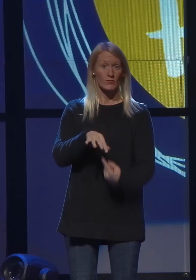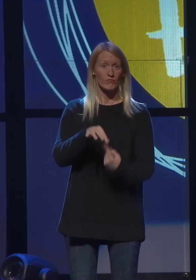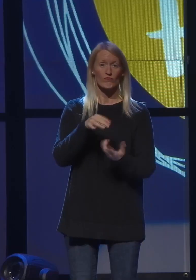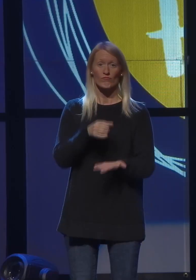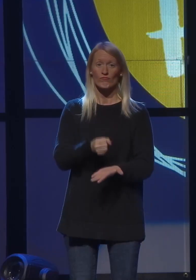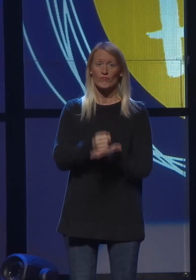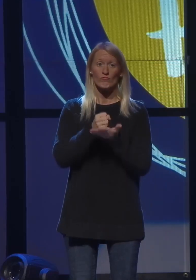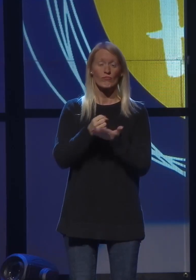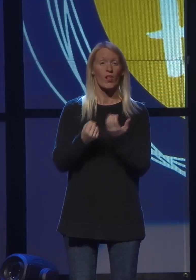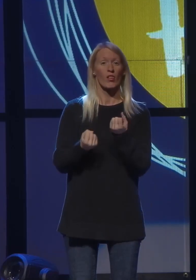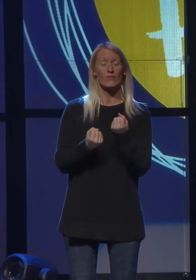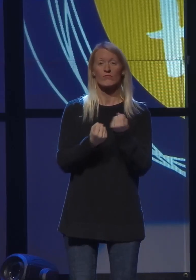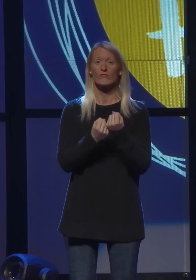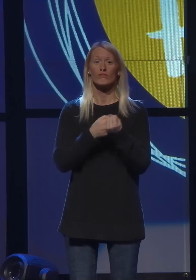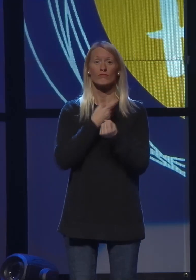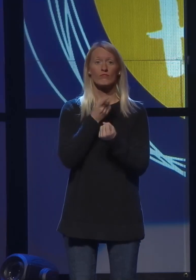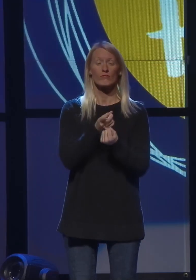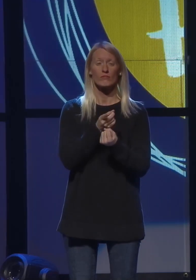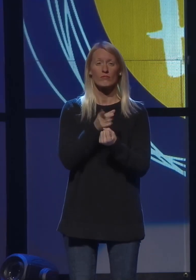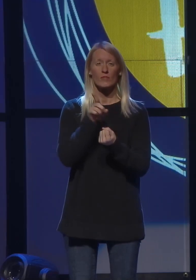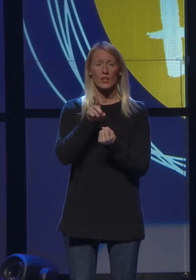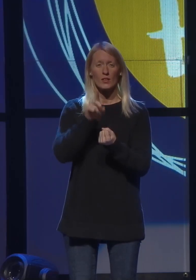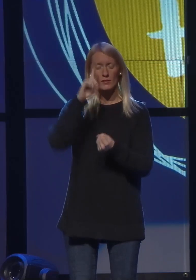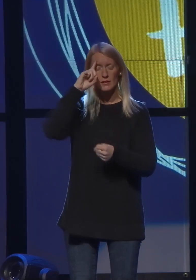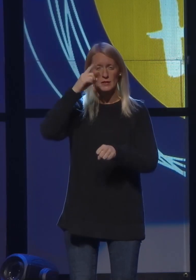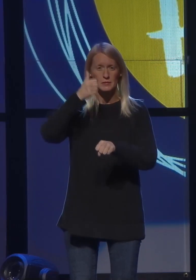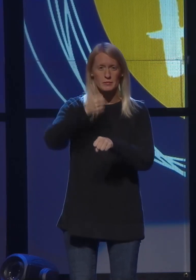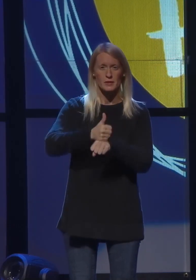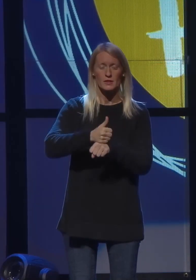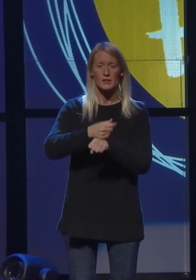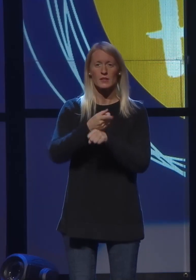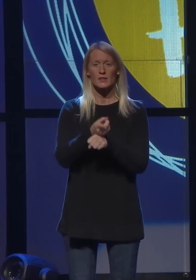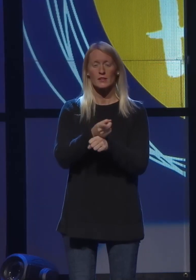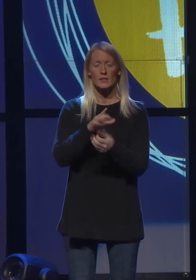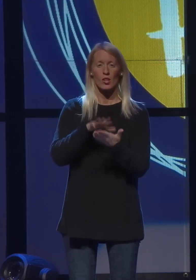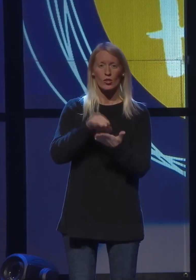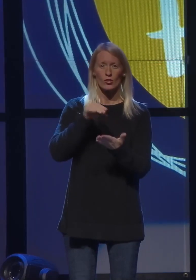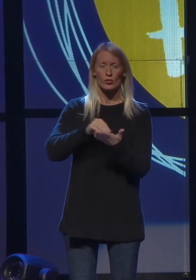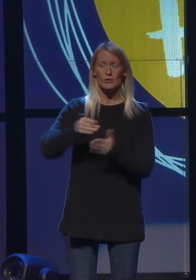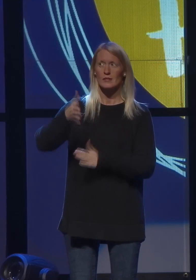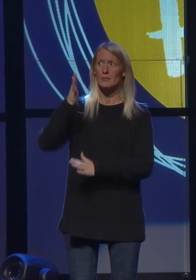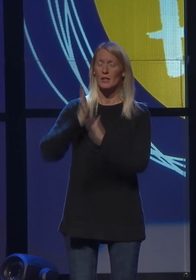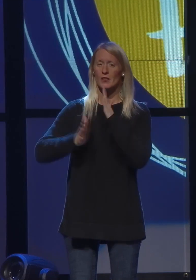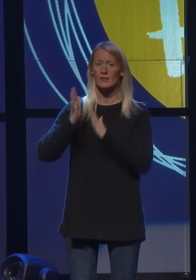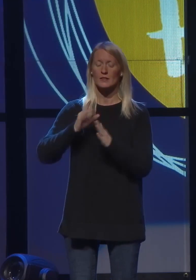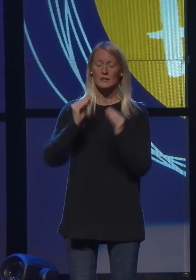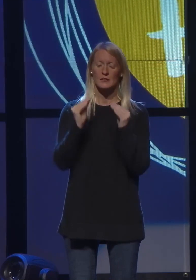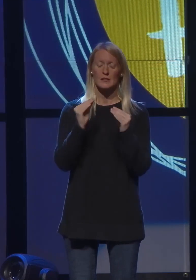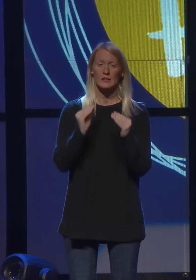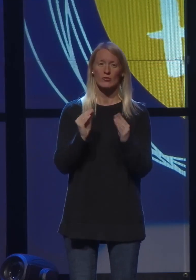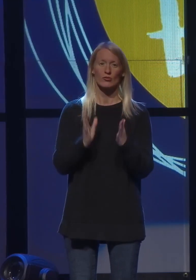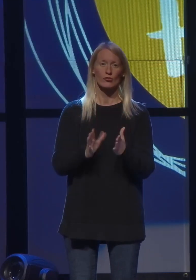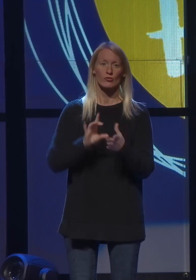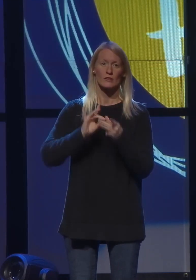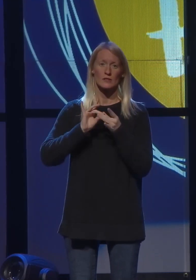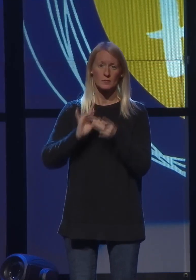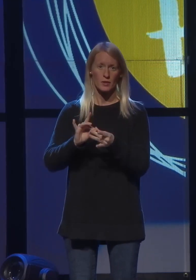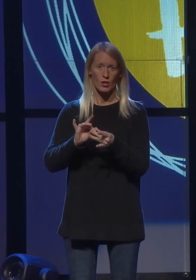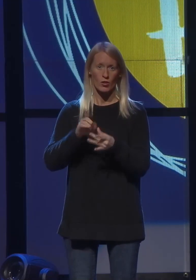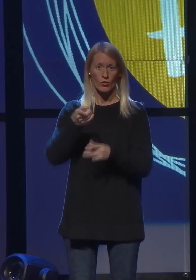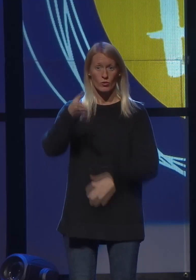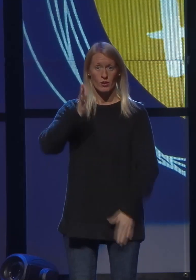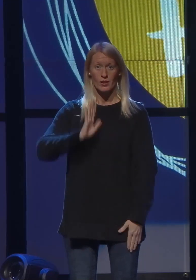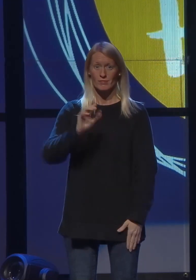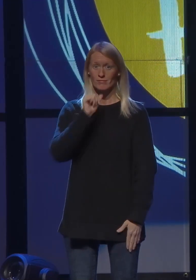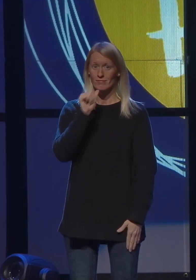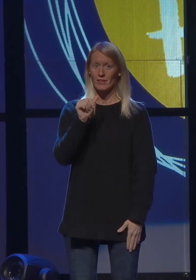deconstructing, unlearning maybe some of those unhelpful teachings that have been given to you about God that you really don't find